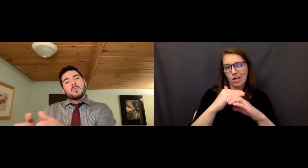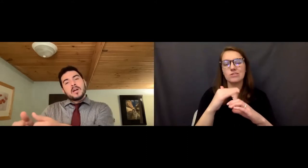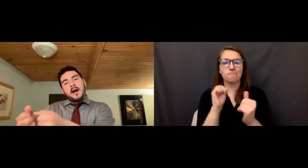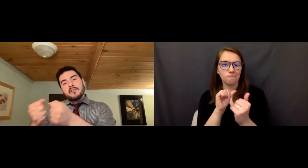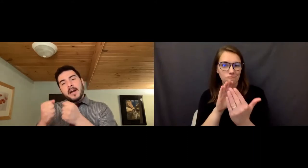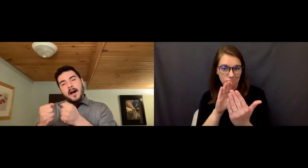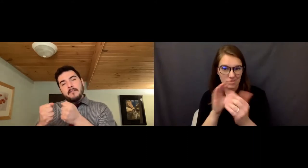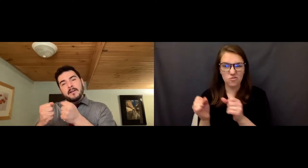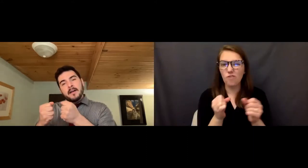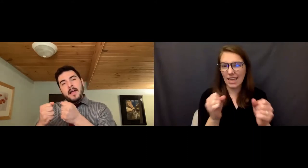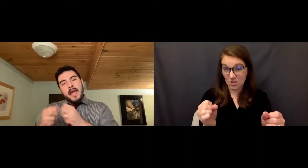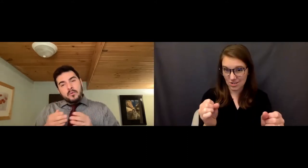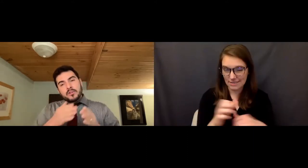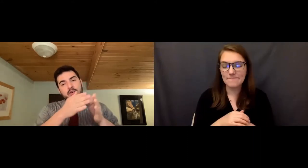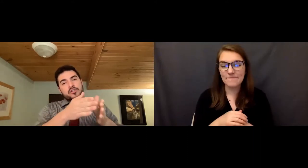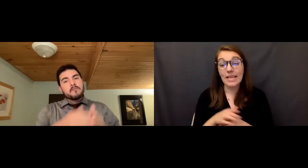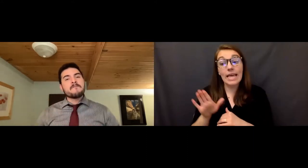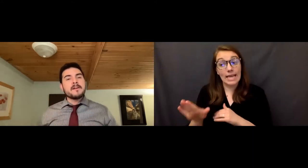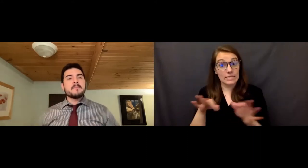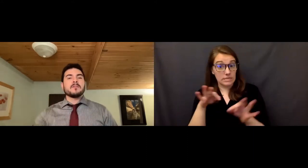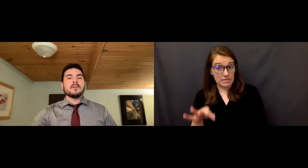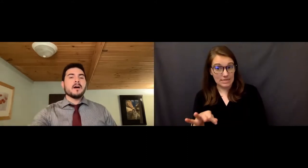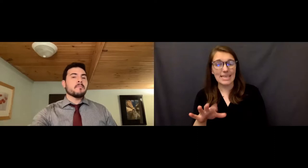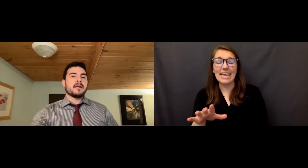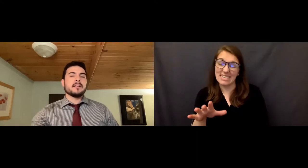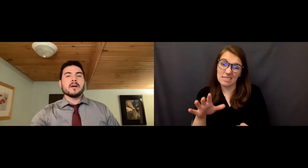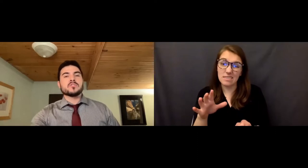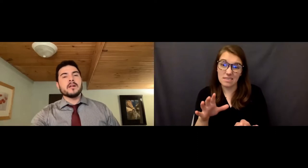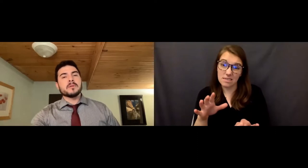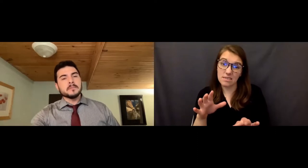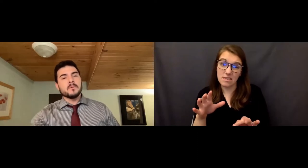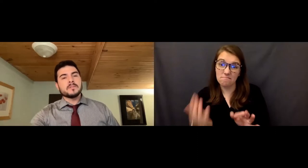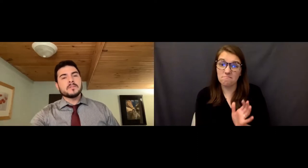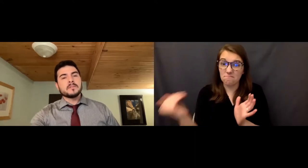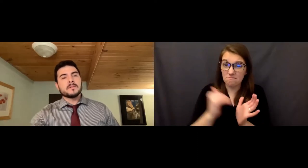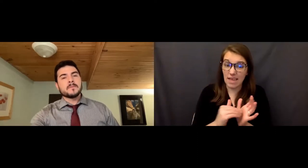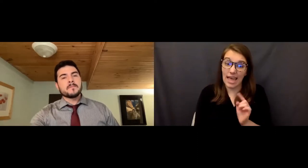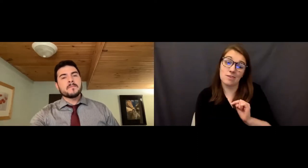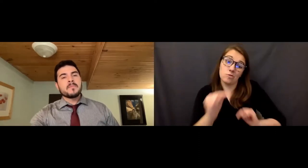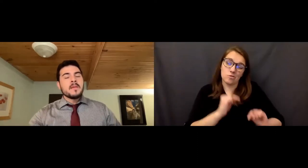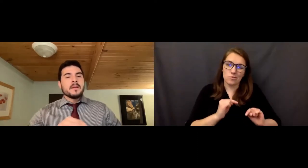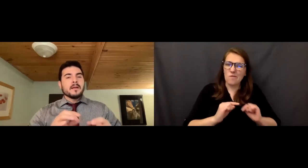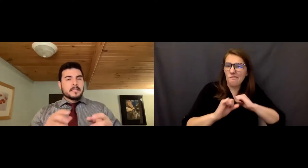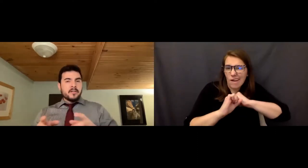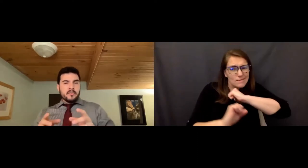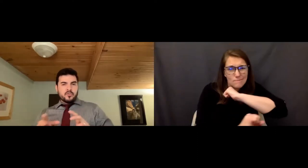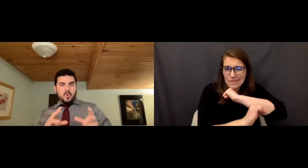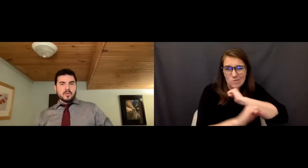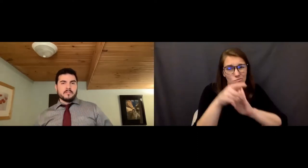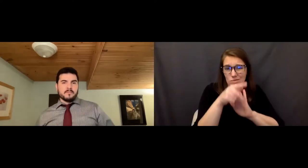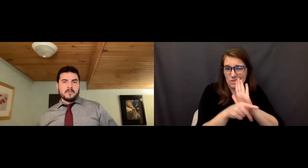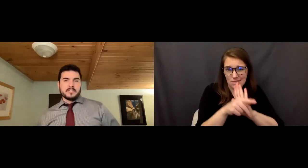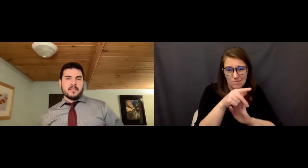are a recovery of and a return to fundamental dogmatic and doctrinal principles. Now, considering